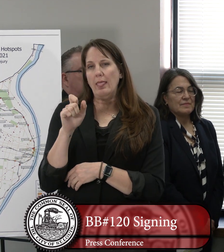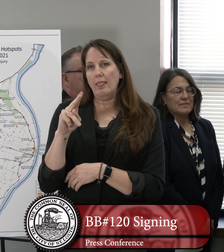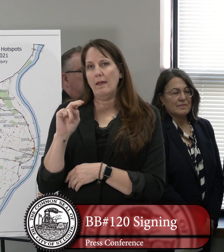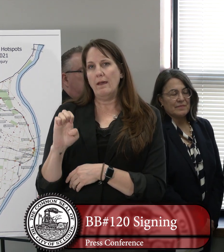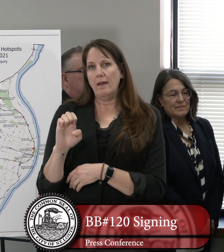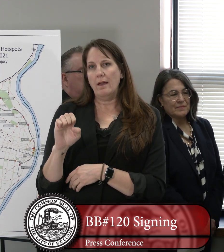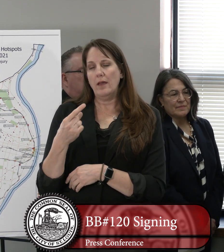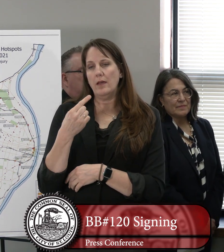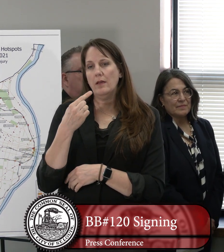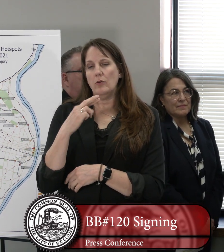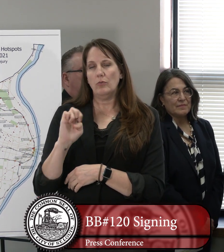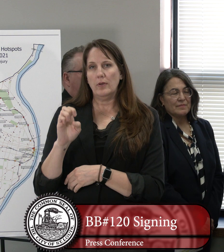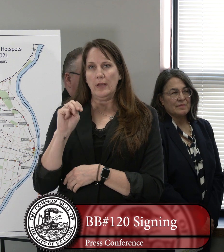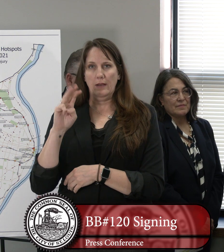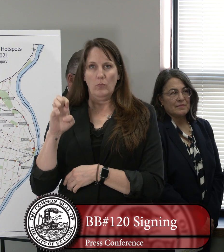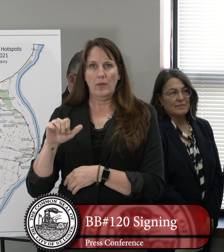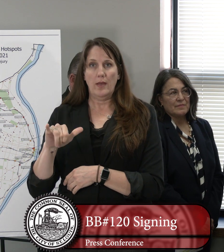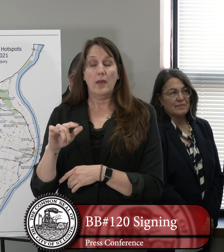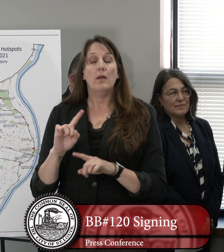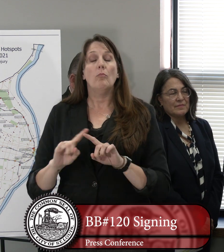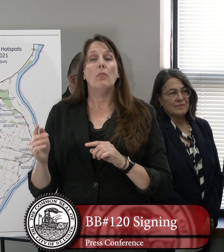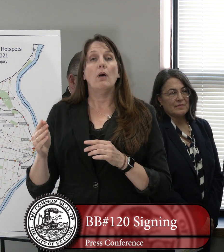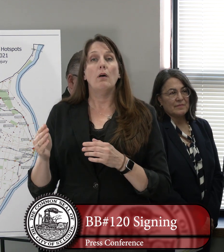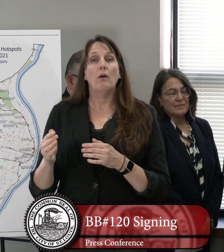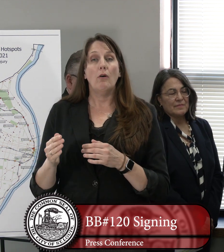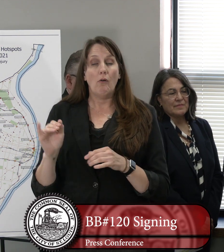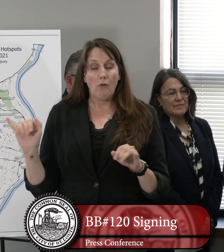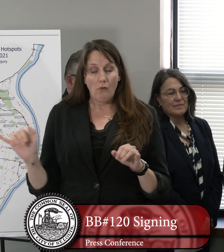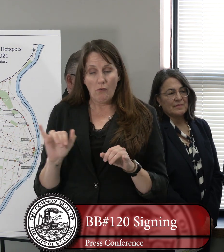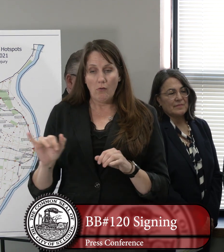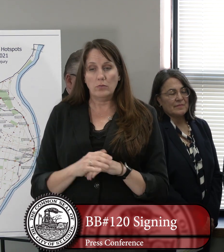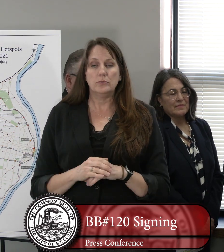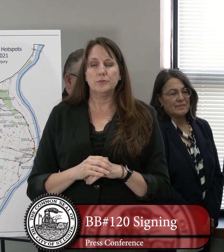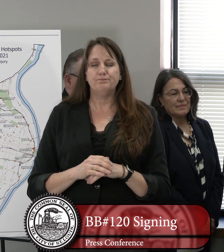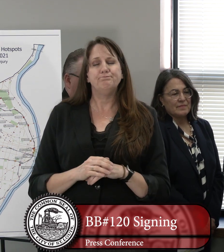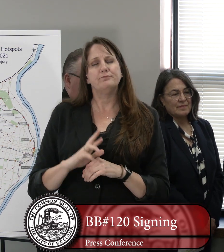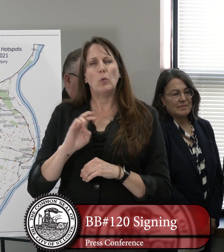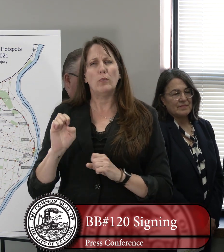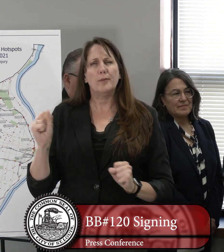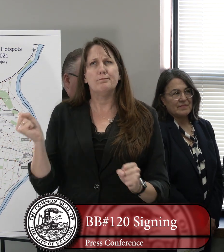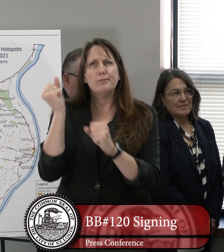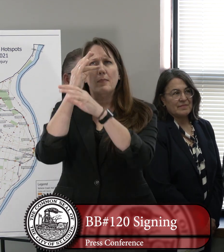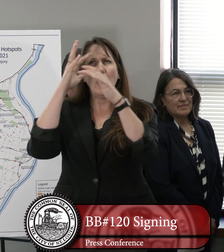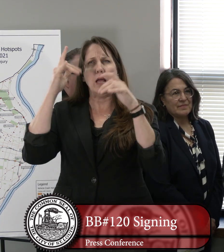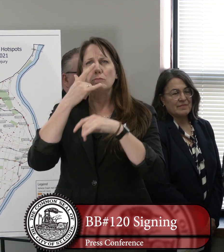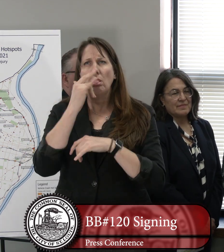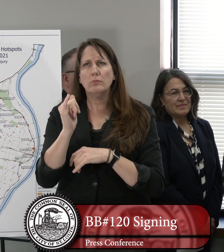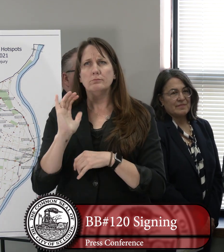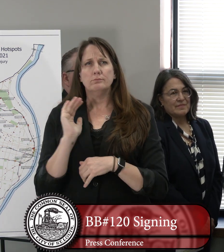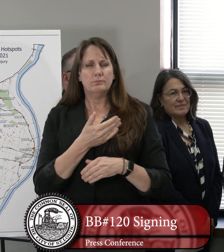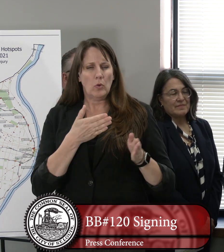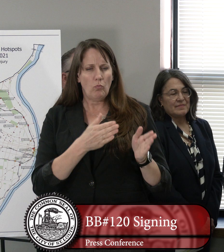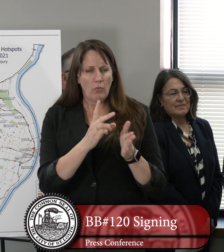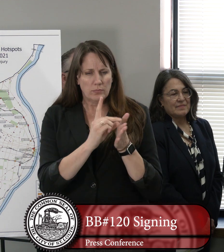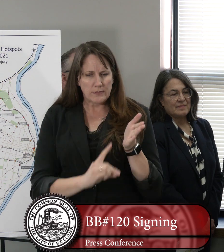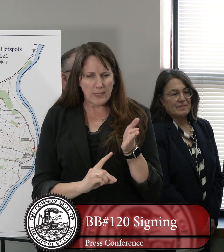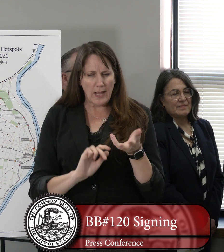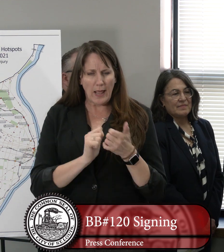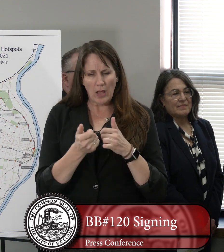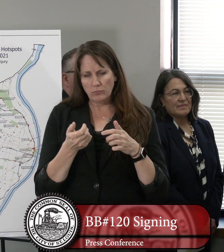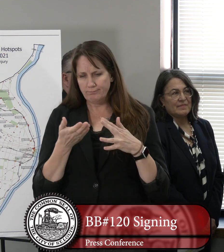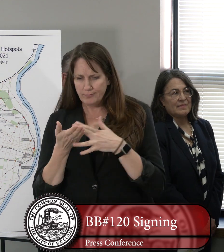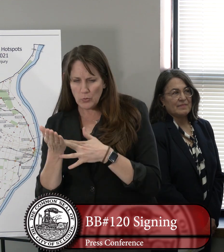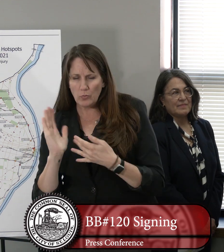also starting the long process of reimagining our road design and what that means to navigate our city.